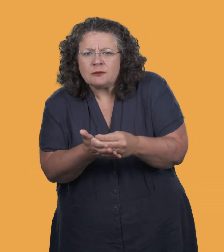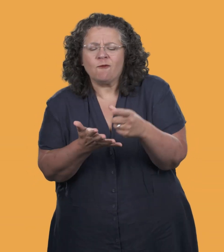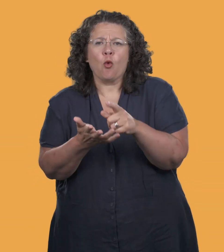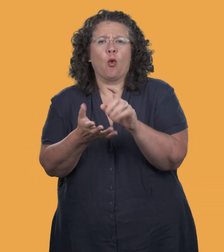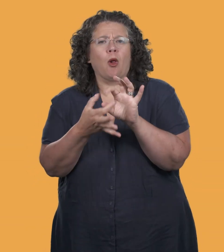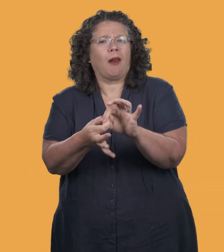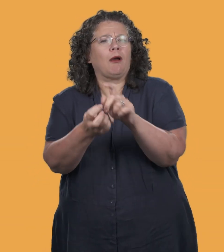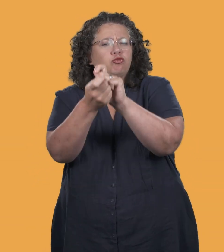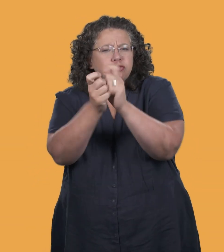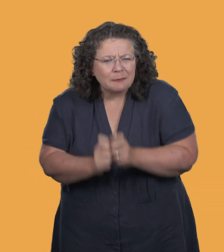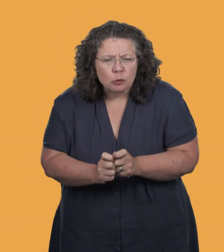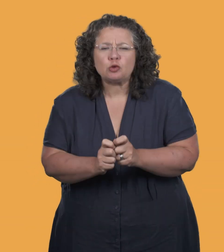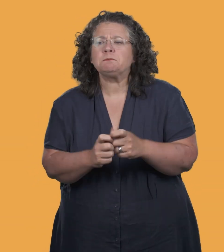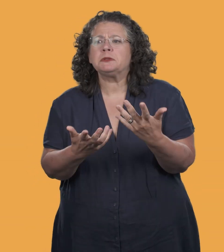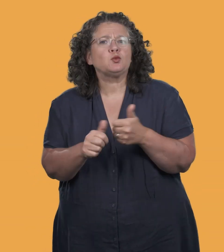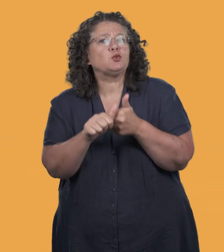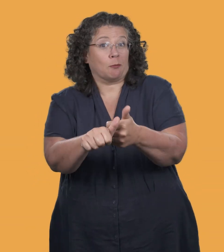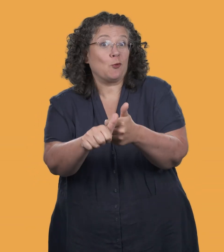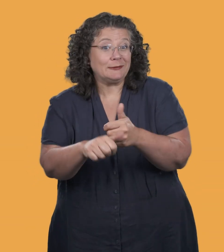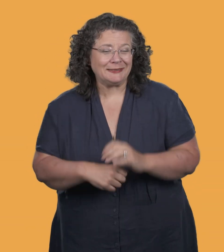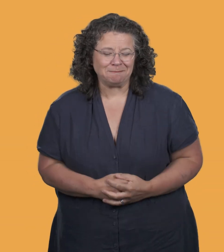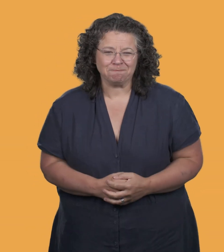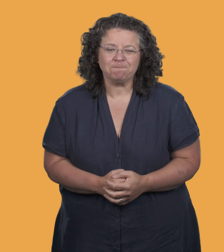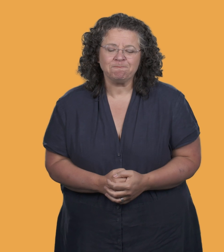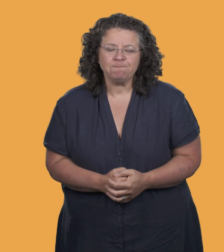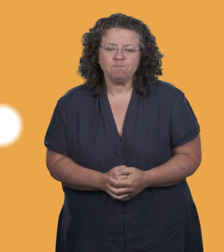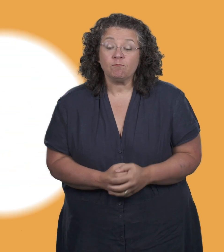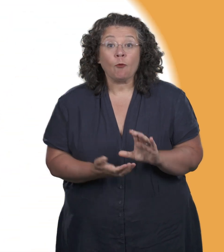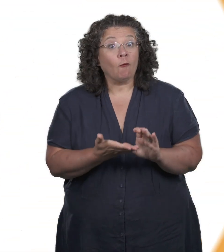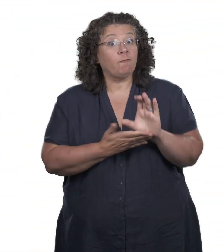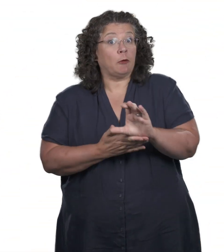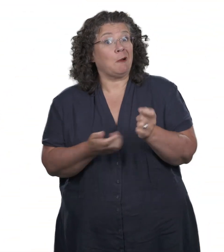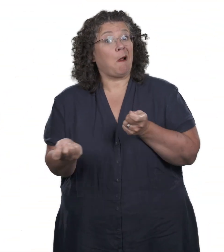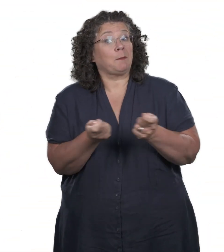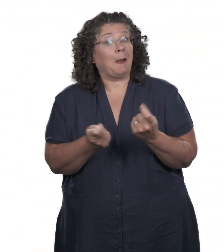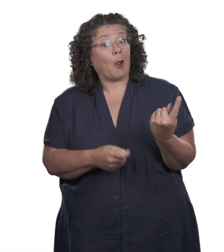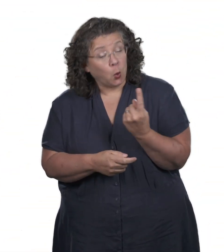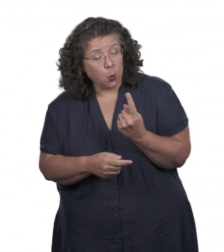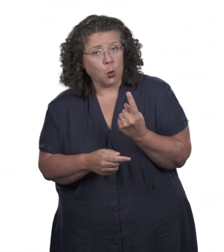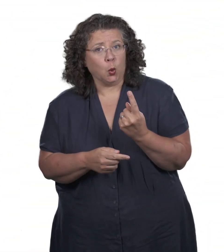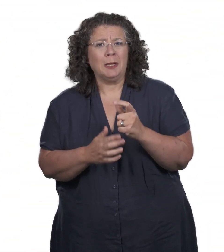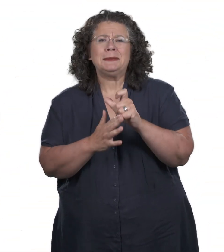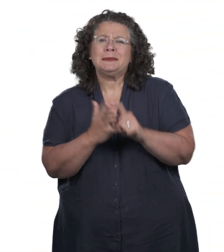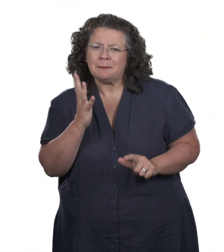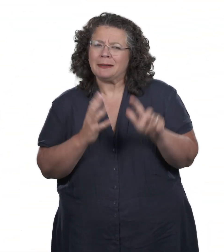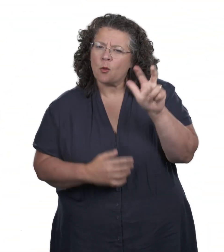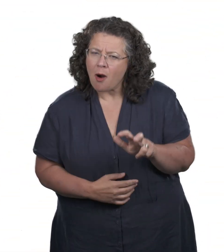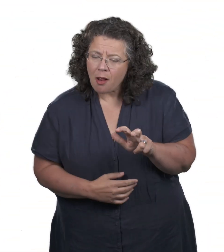cost of reasonable adjustments and support. The fund is administered by Disability Wales